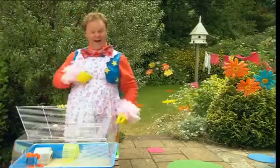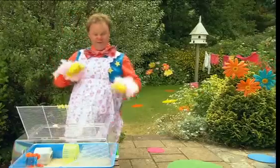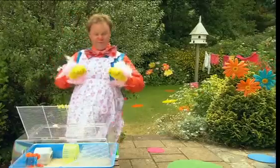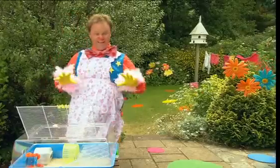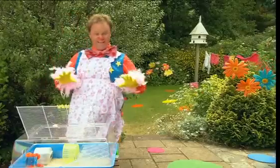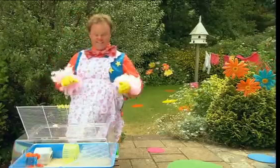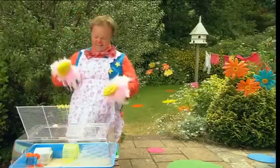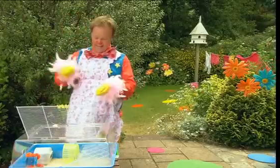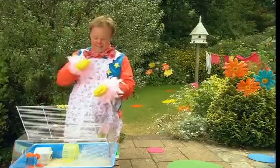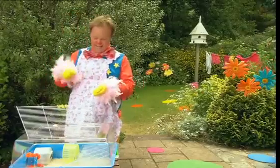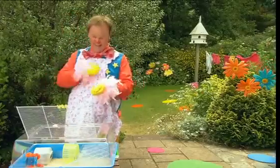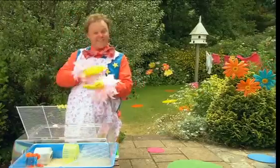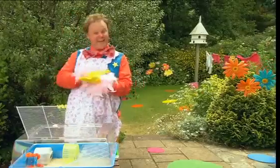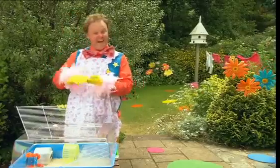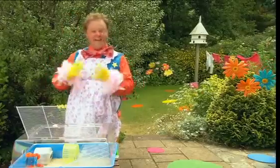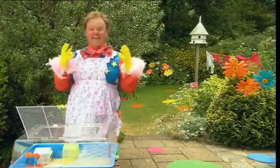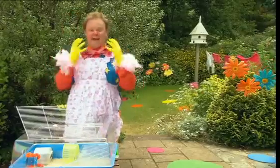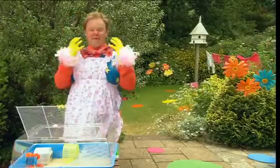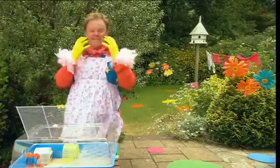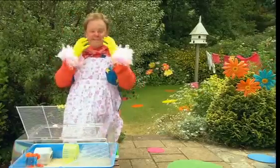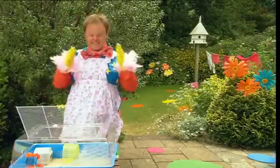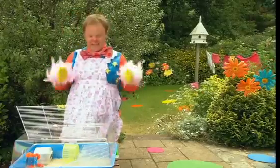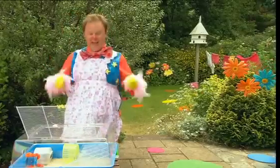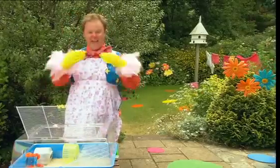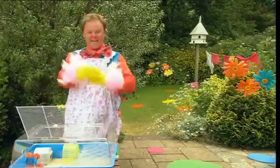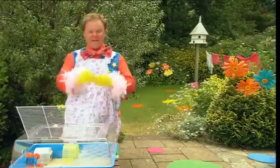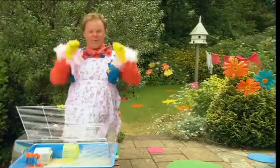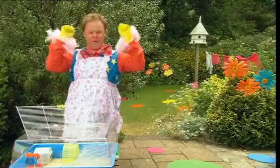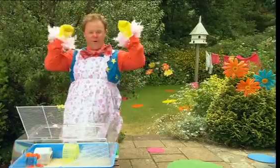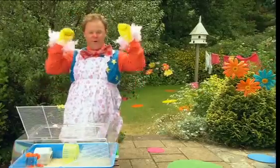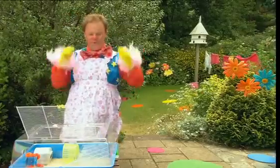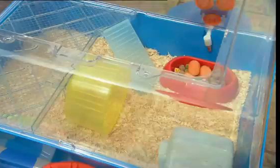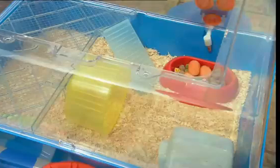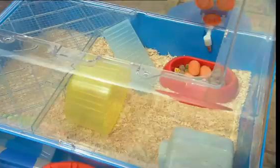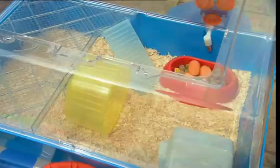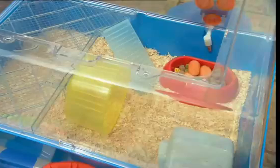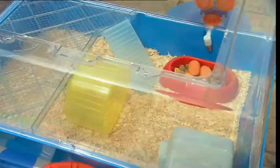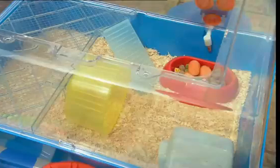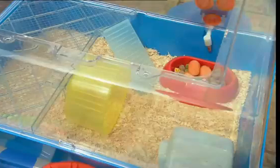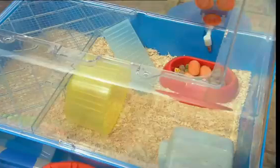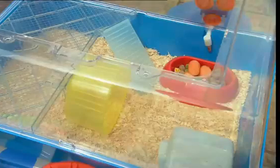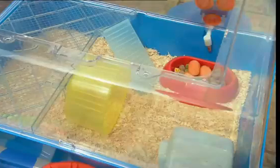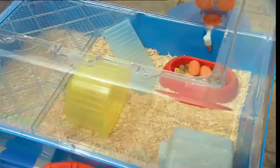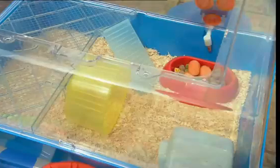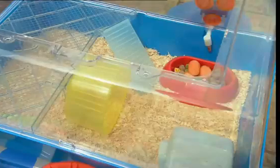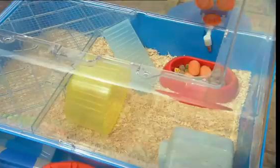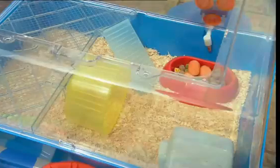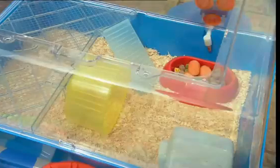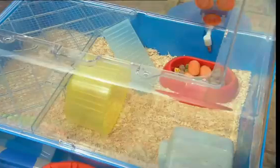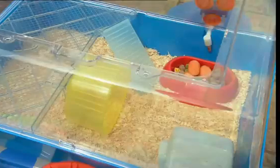I finished cleaning out Harry the hamster's cage. Woohoo! Well done, Mr. Tumble, but we've got